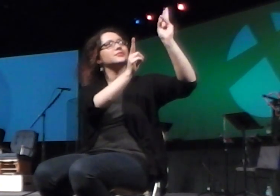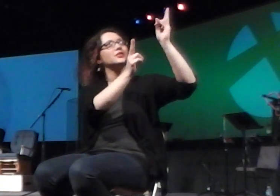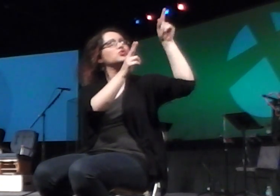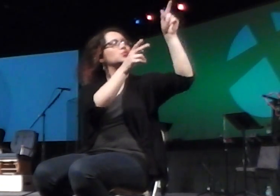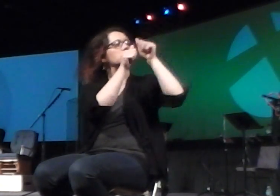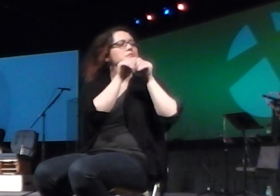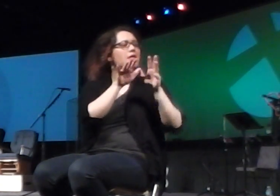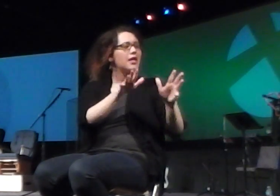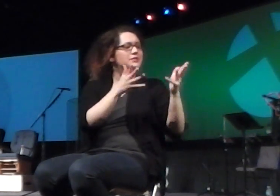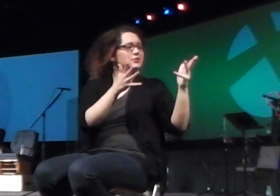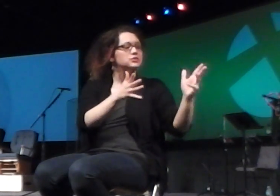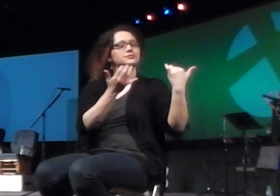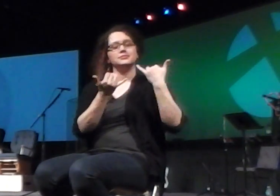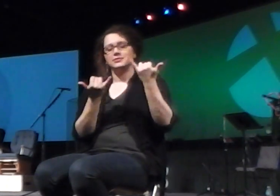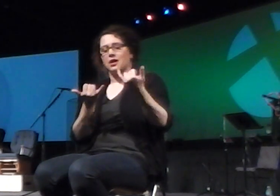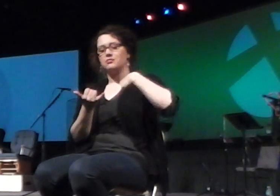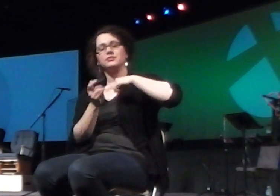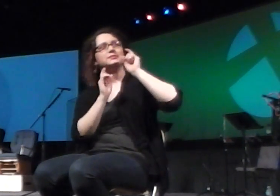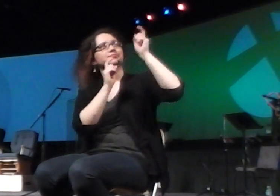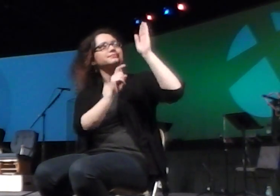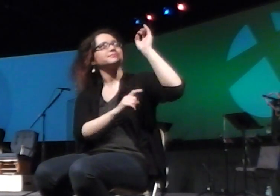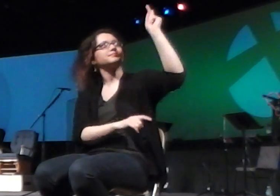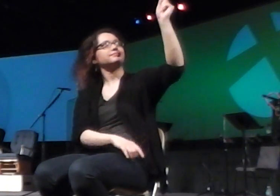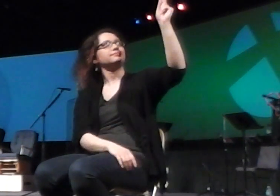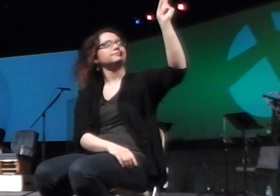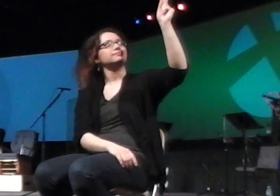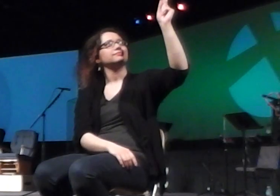ask, Lord, for wisdom and discernment as far as how to